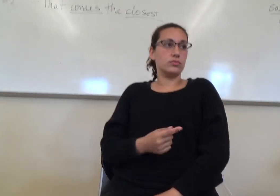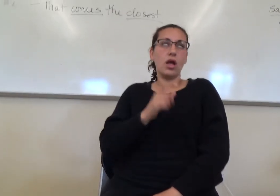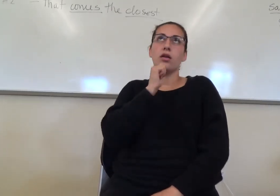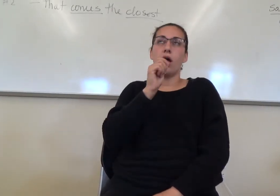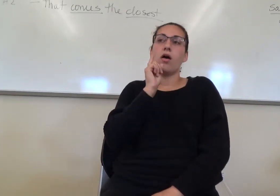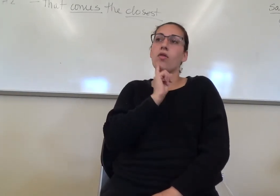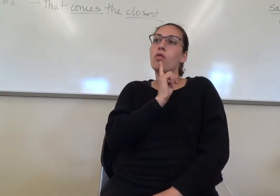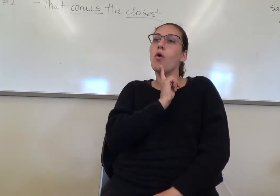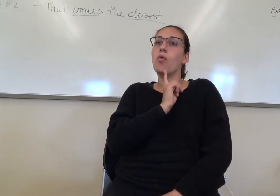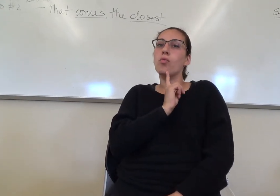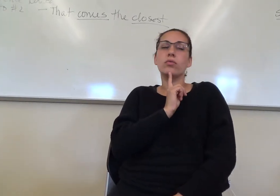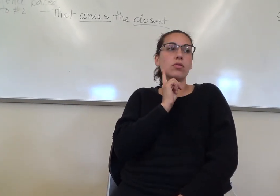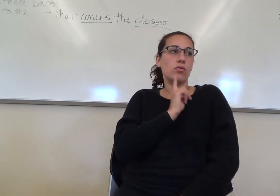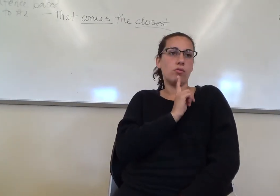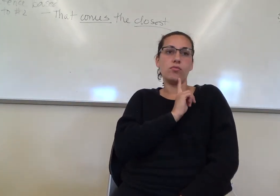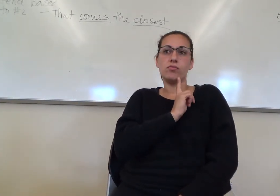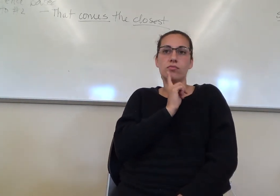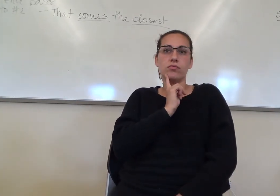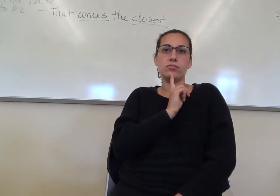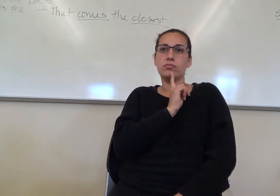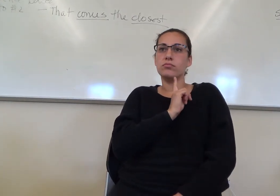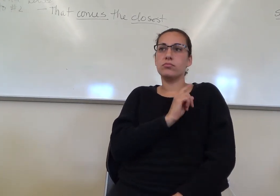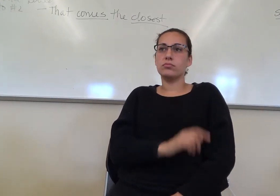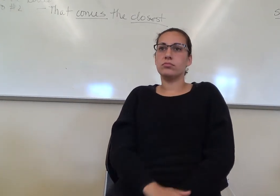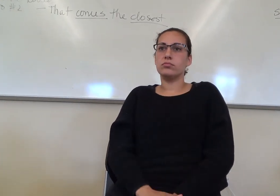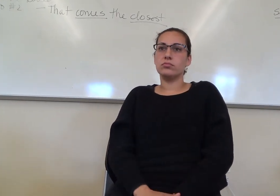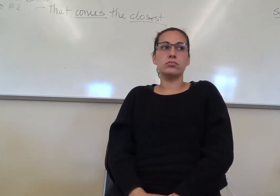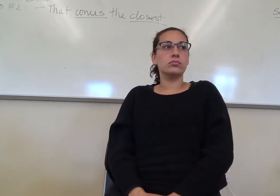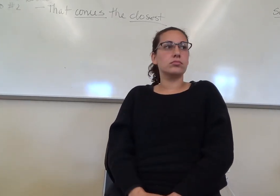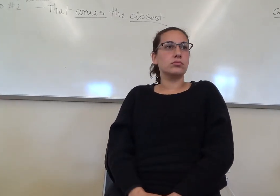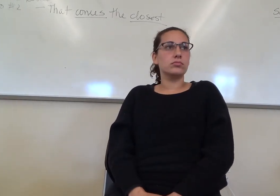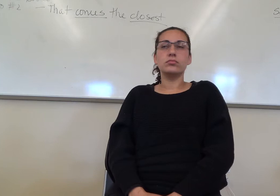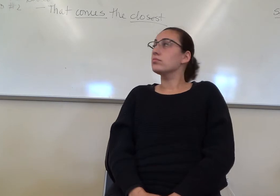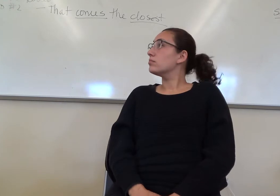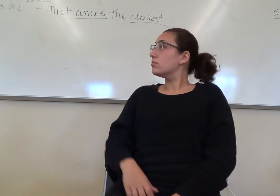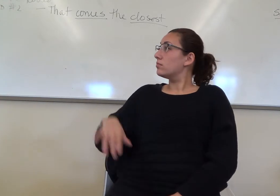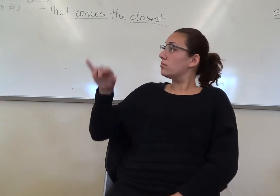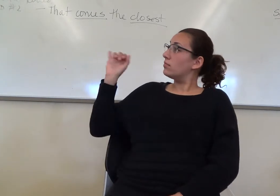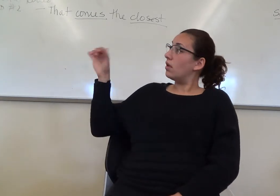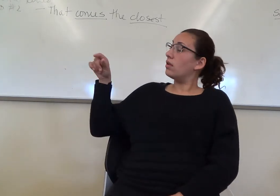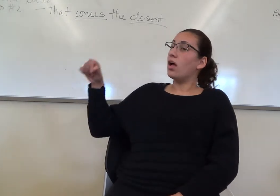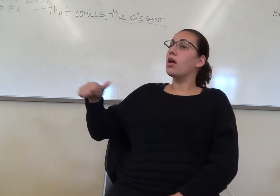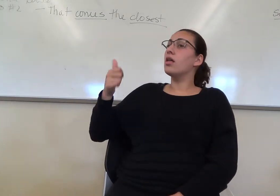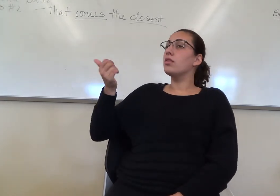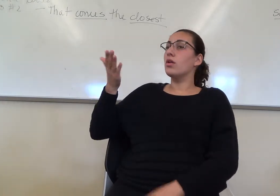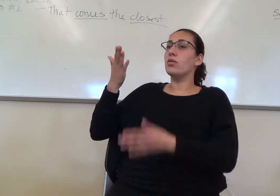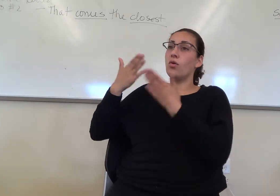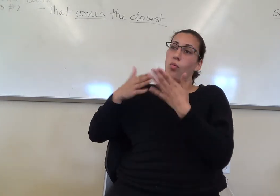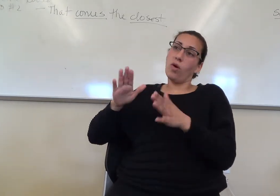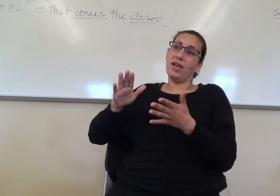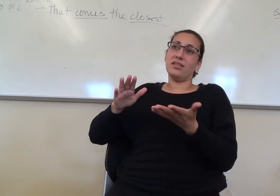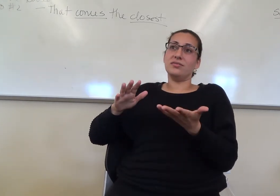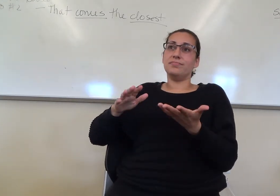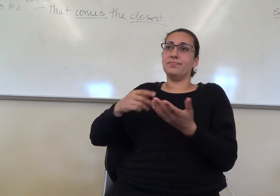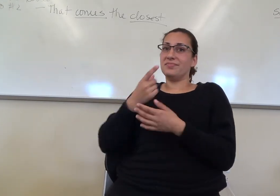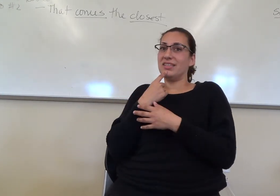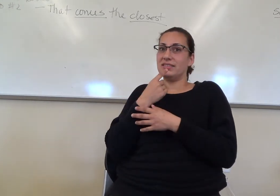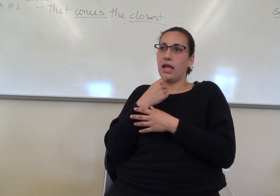That's actually, you know what? That's another way to say this, but I